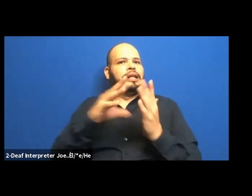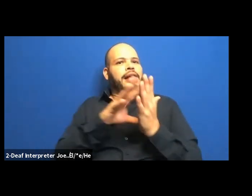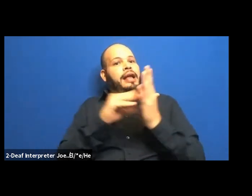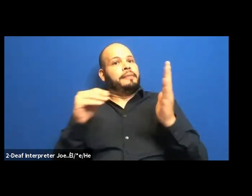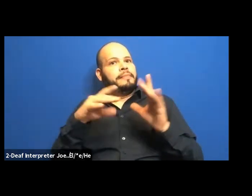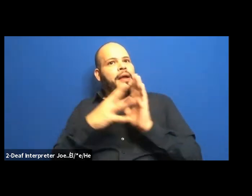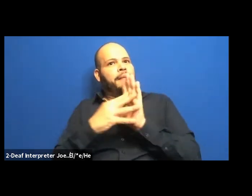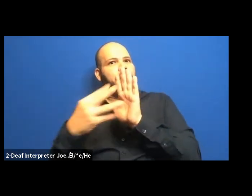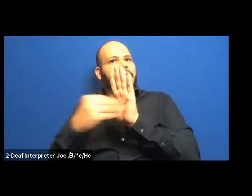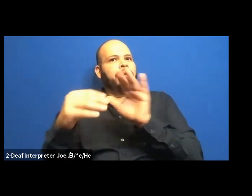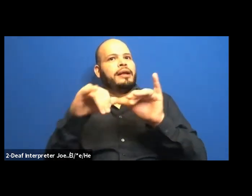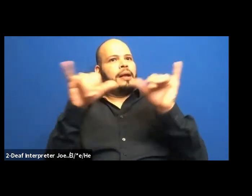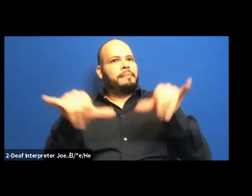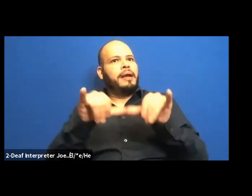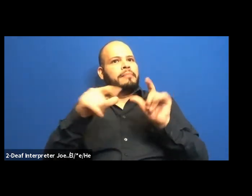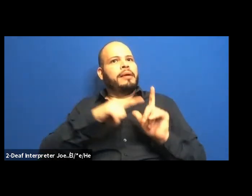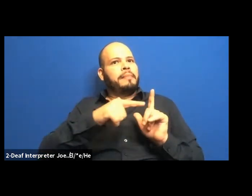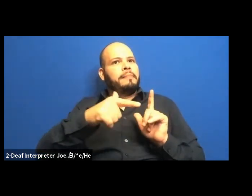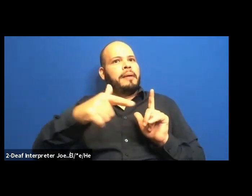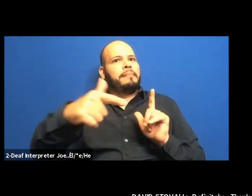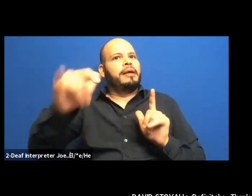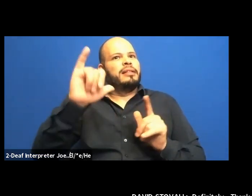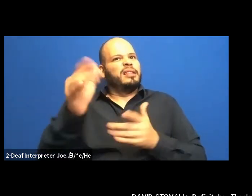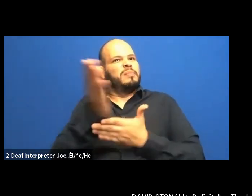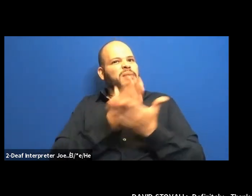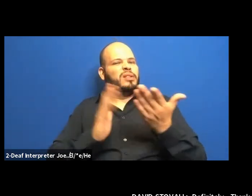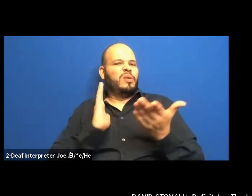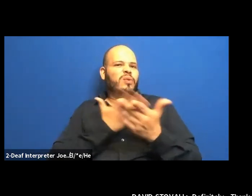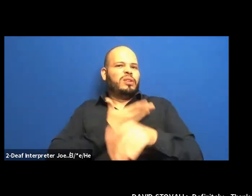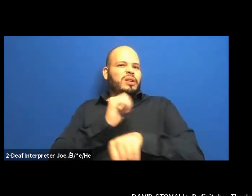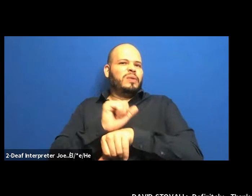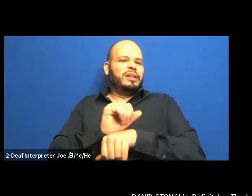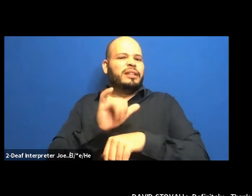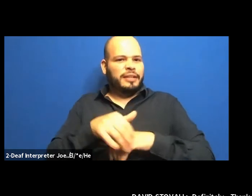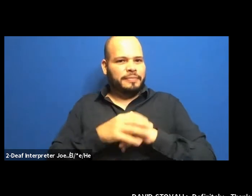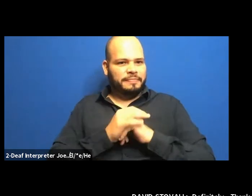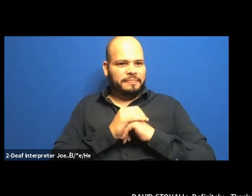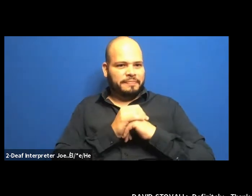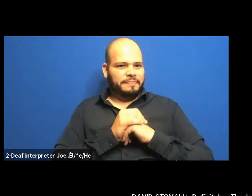folks listening are taking heed to those lessons. Brother Caleb.